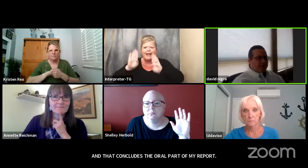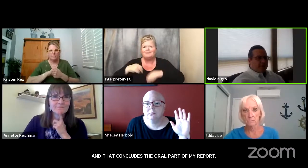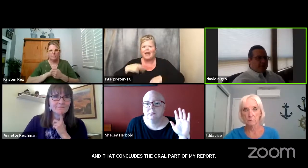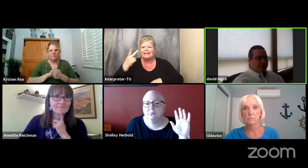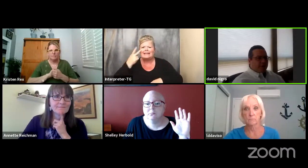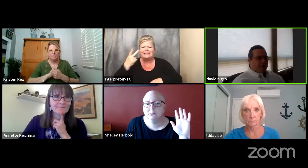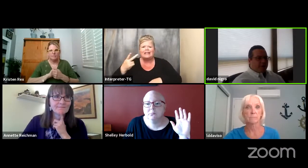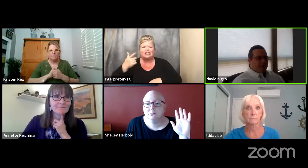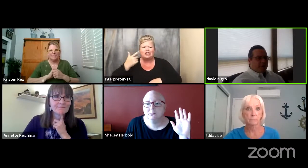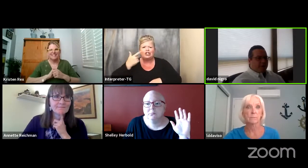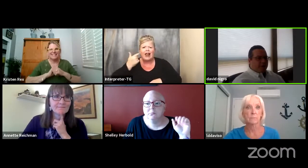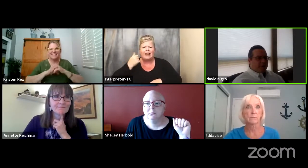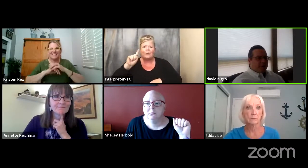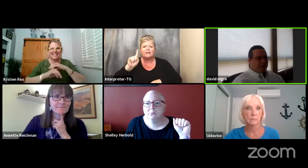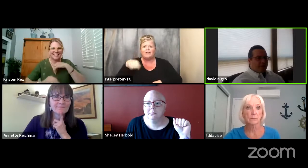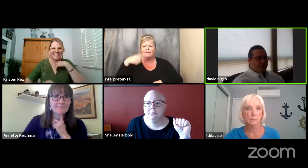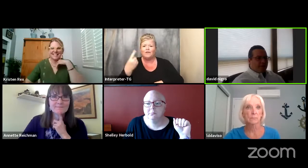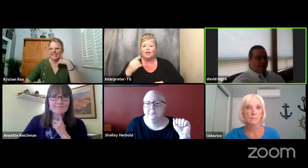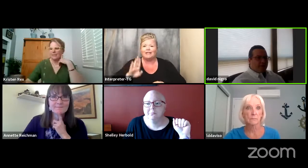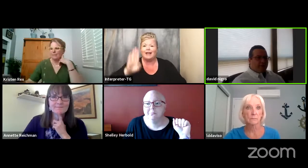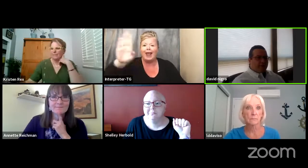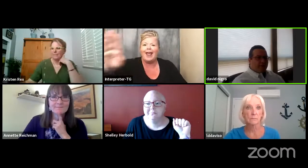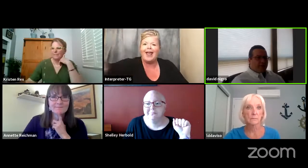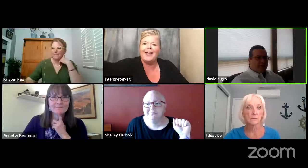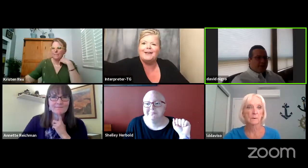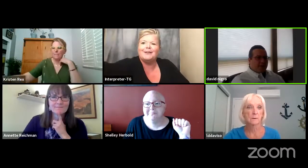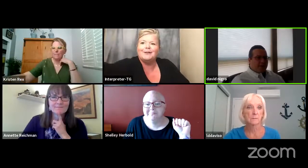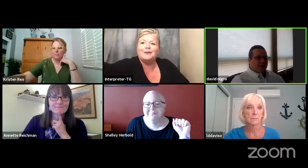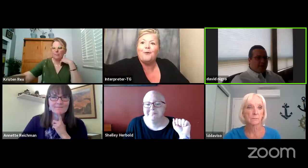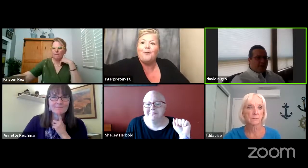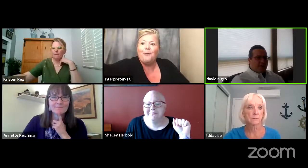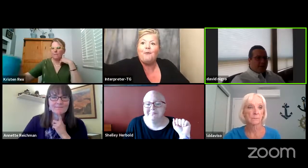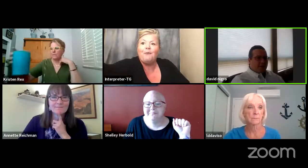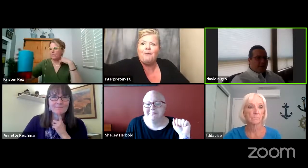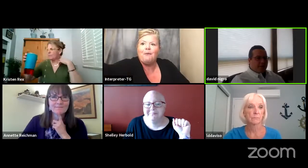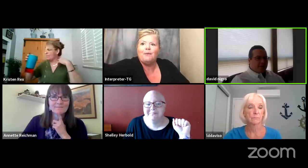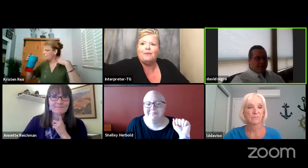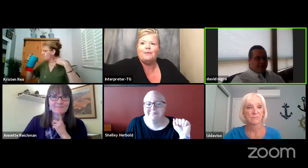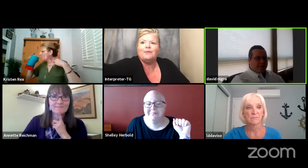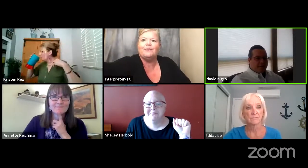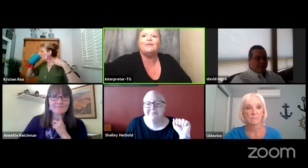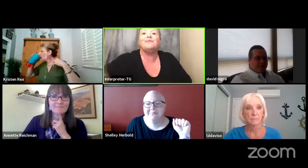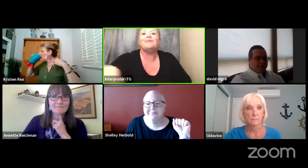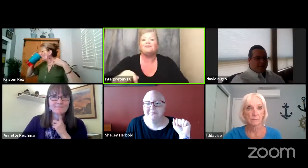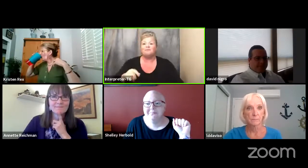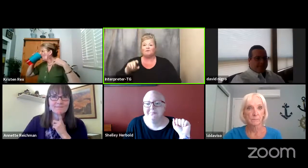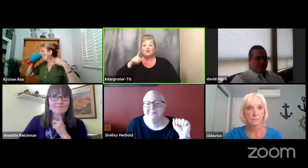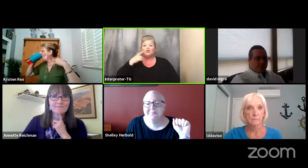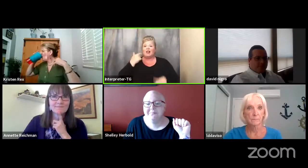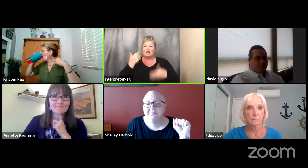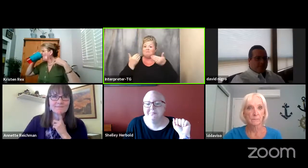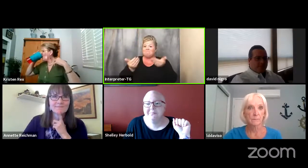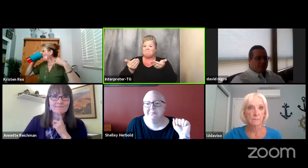Shelley was the first hand to go up. So Shelley, if you can begin.